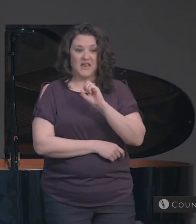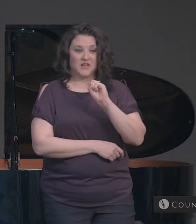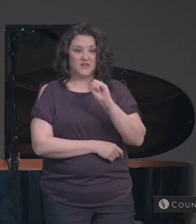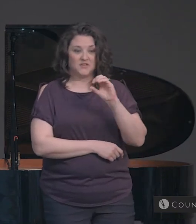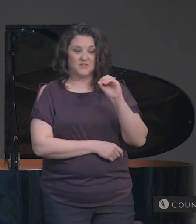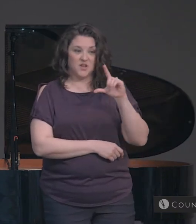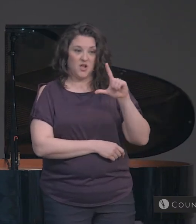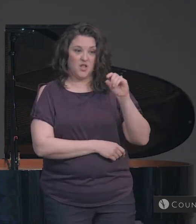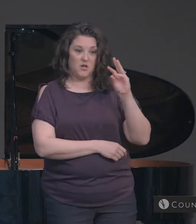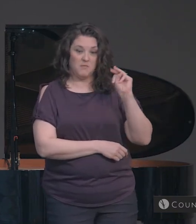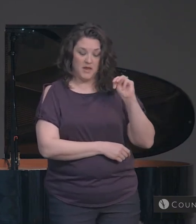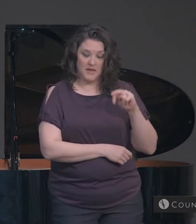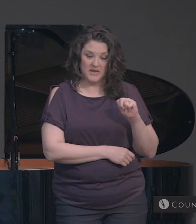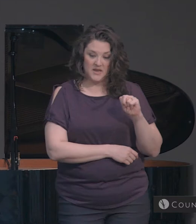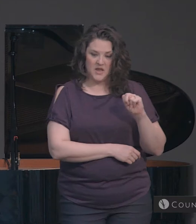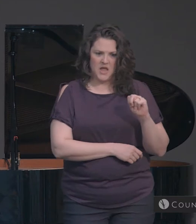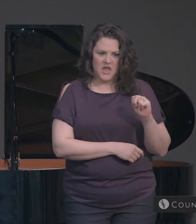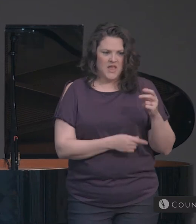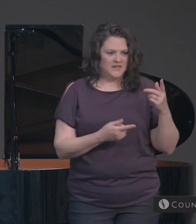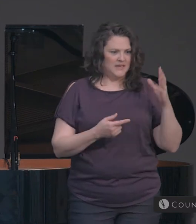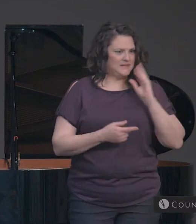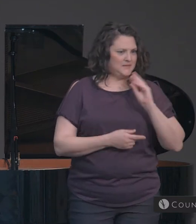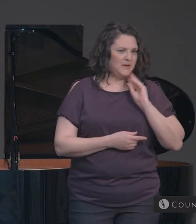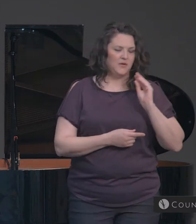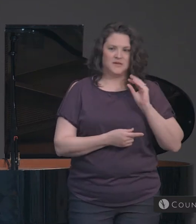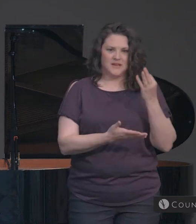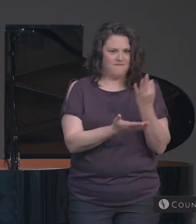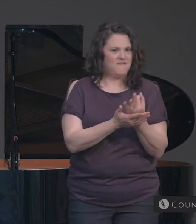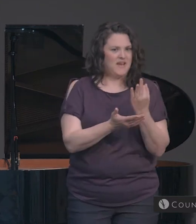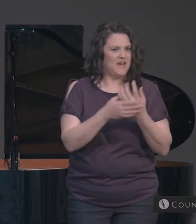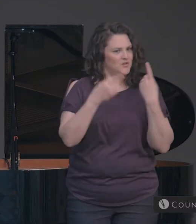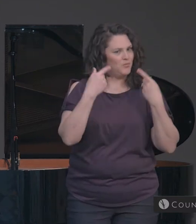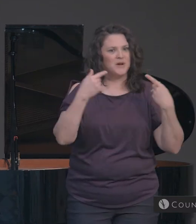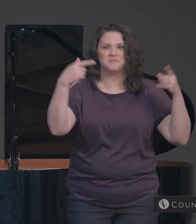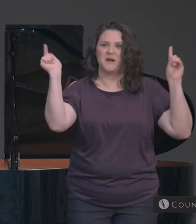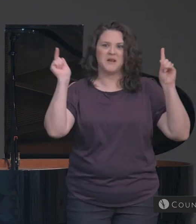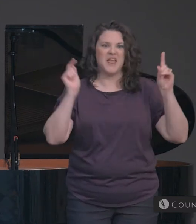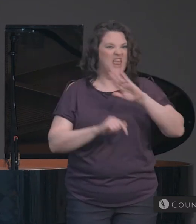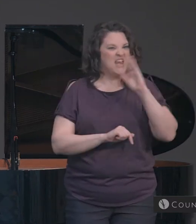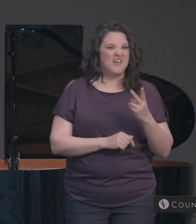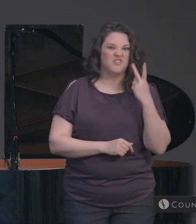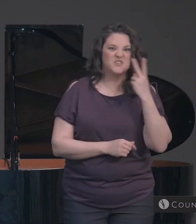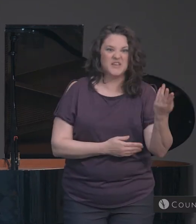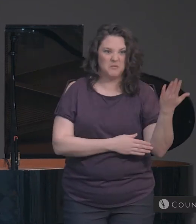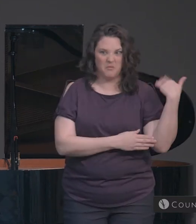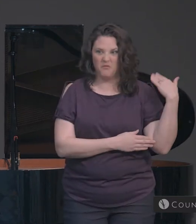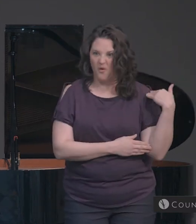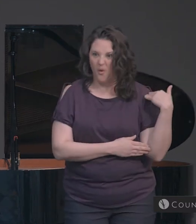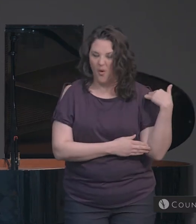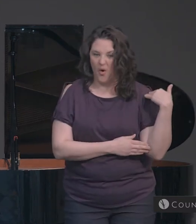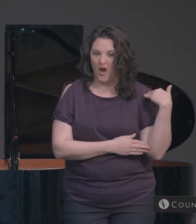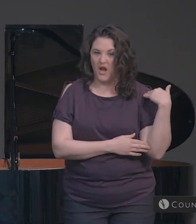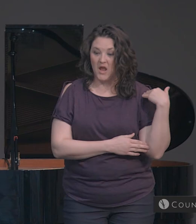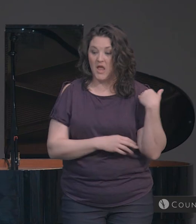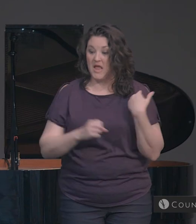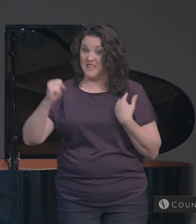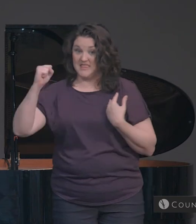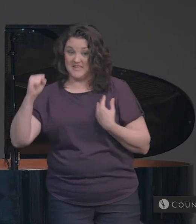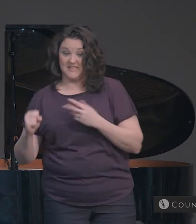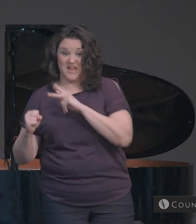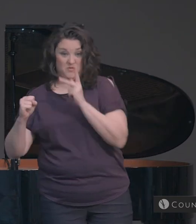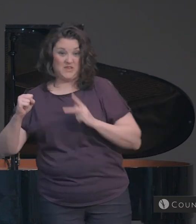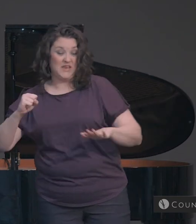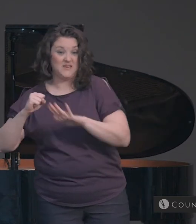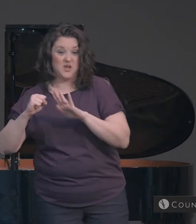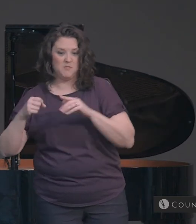experiencing financial prosperity that it had not really ever been known. It had not seen previously. In the south, during